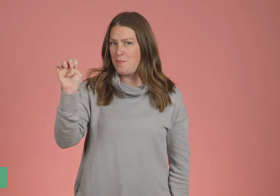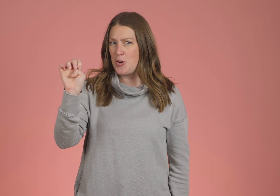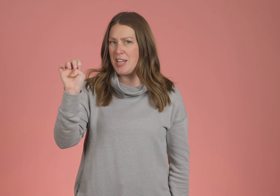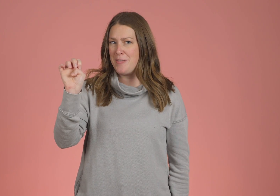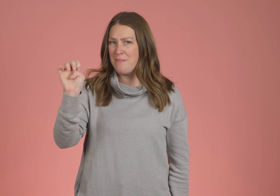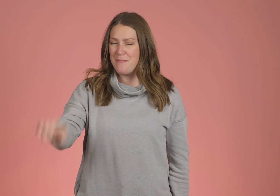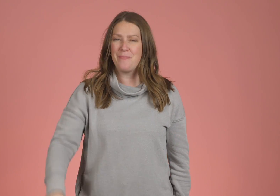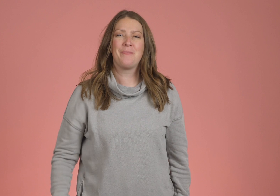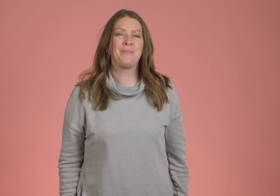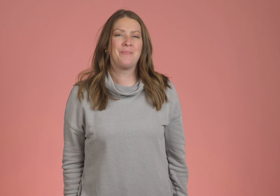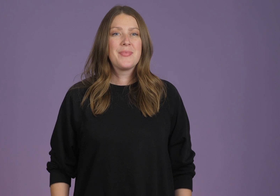free.